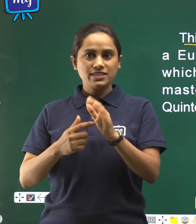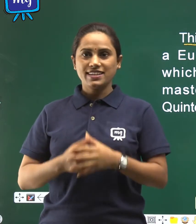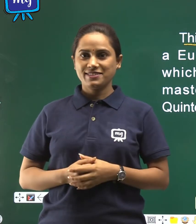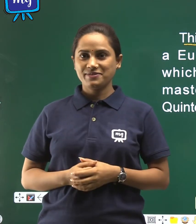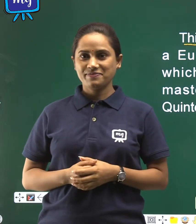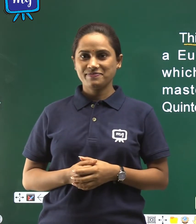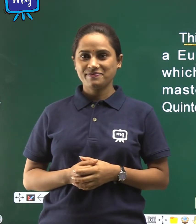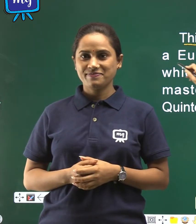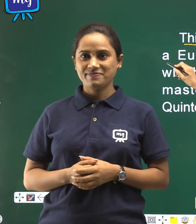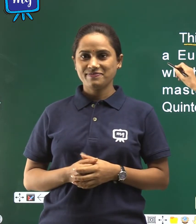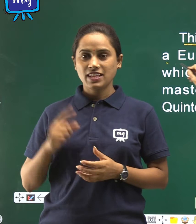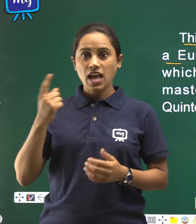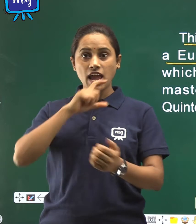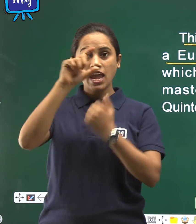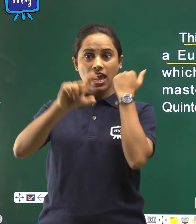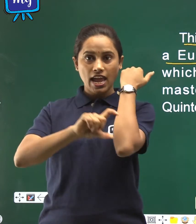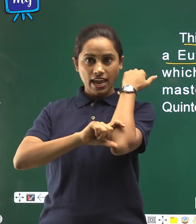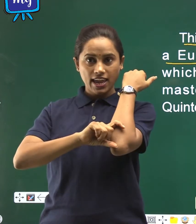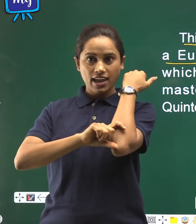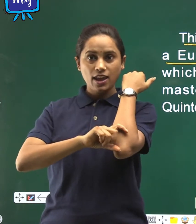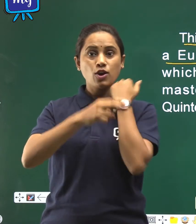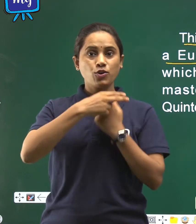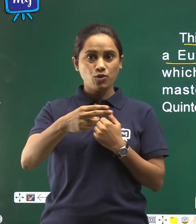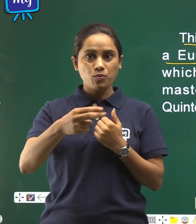represents a European art form